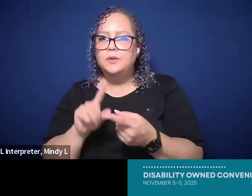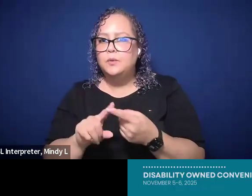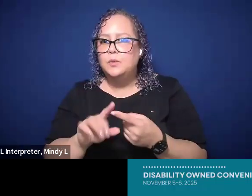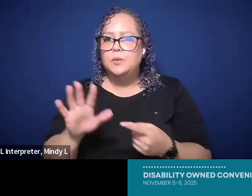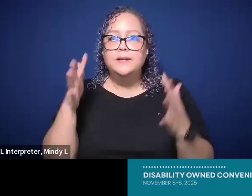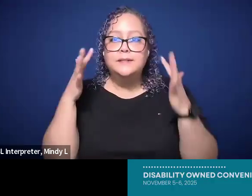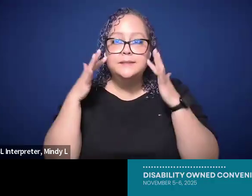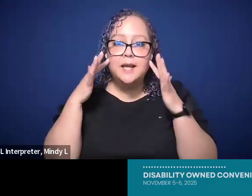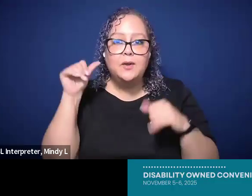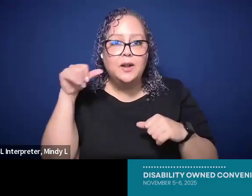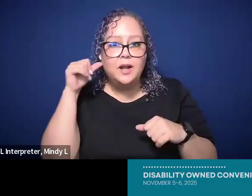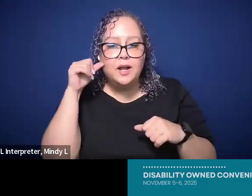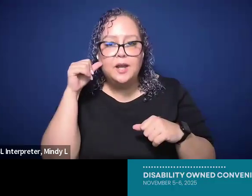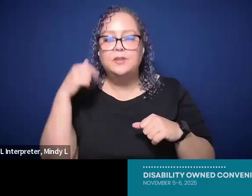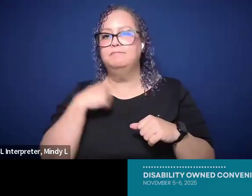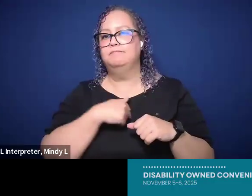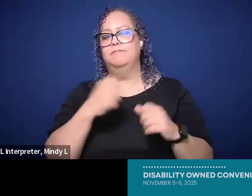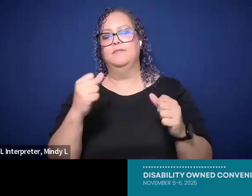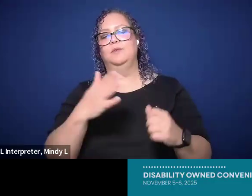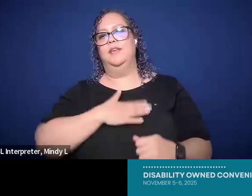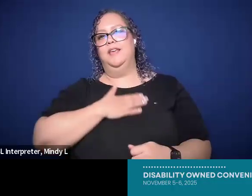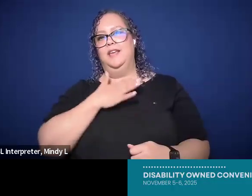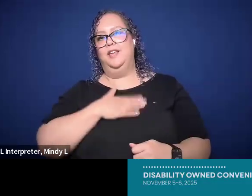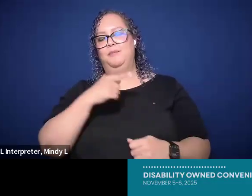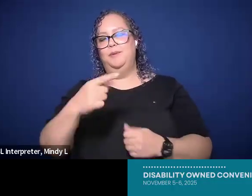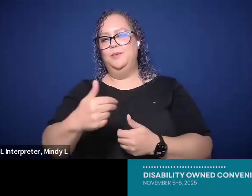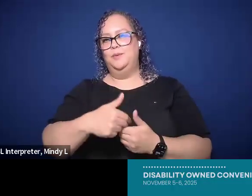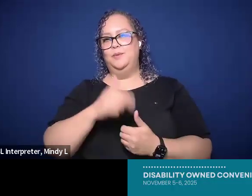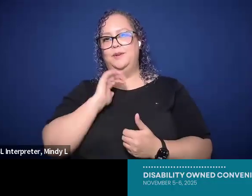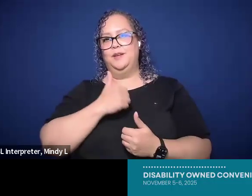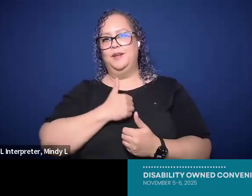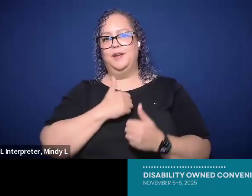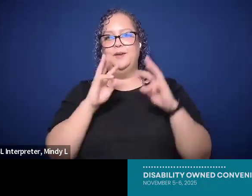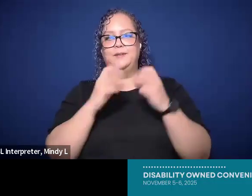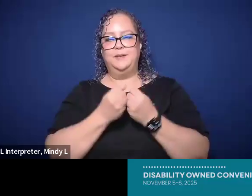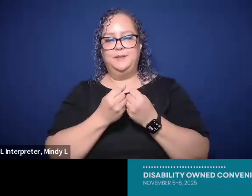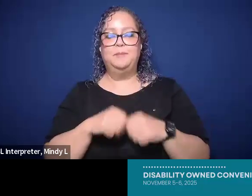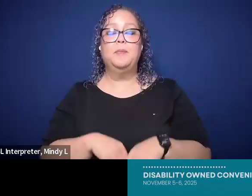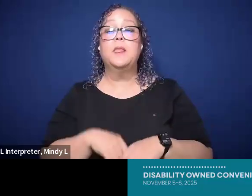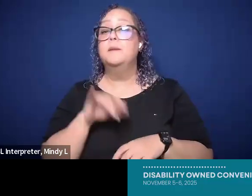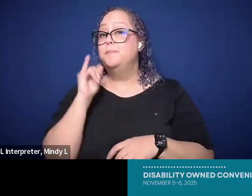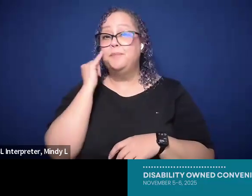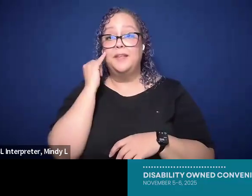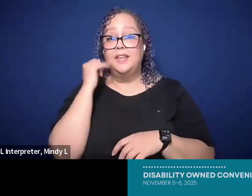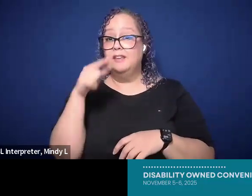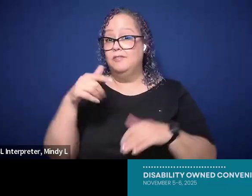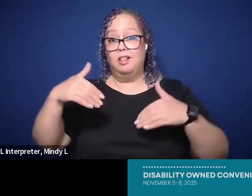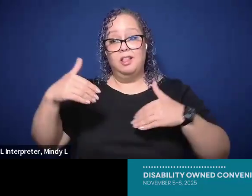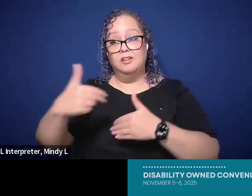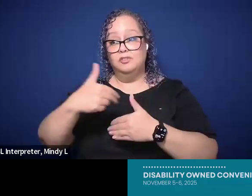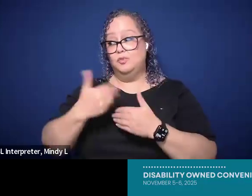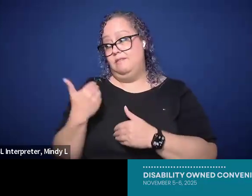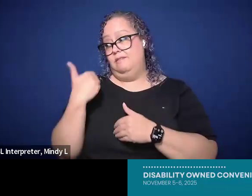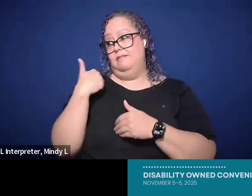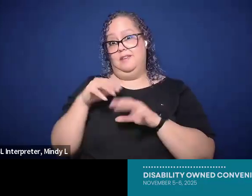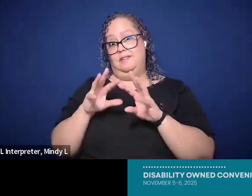and audio. We are so glad to have you join this session. For those of you who weren't at our last session, I just want to do